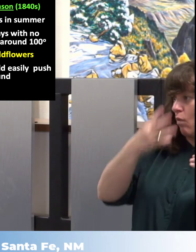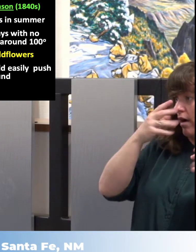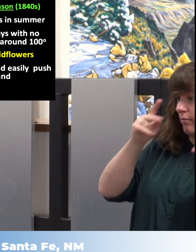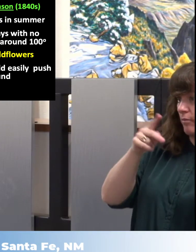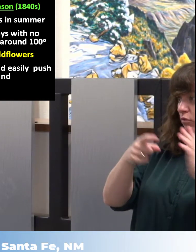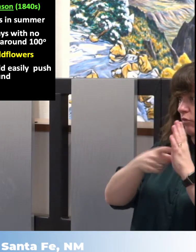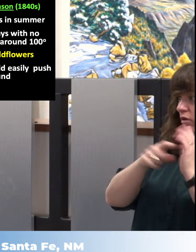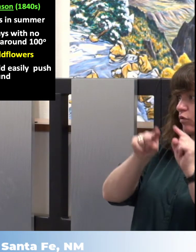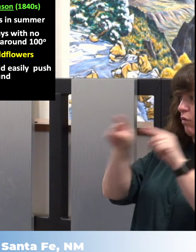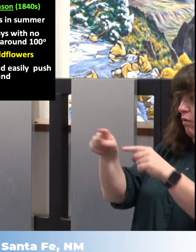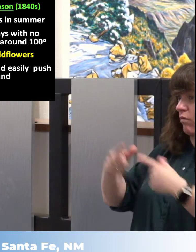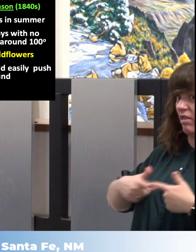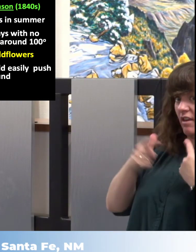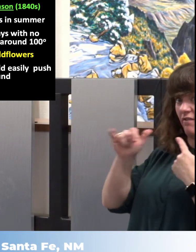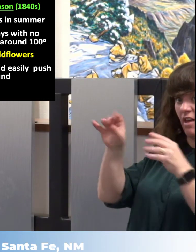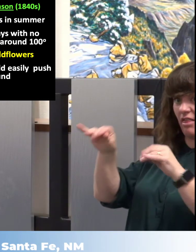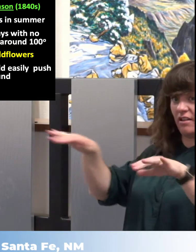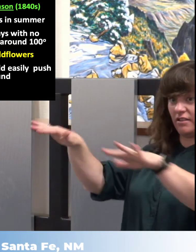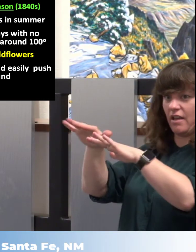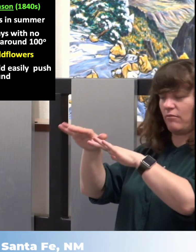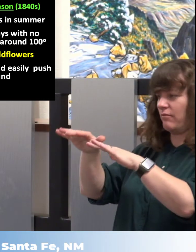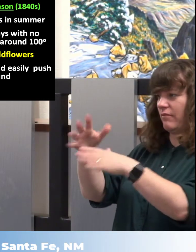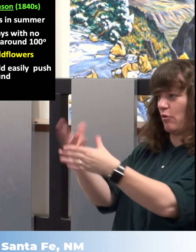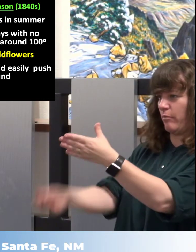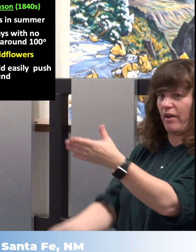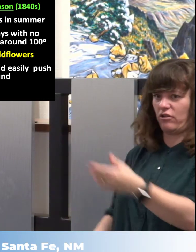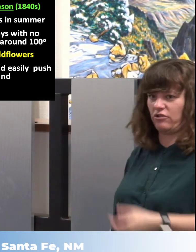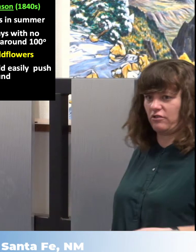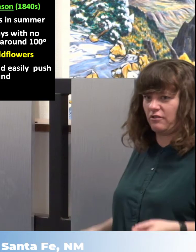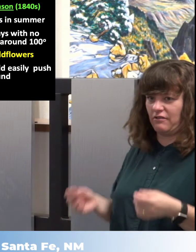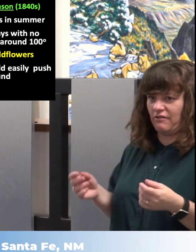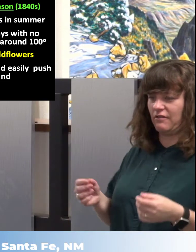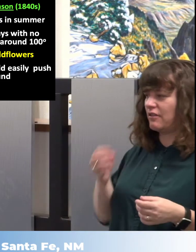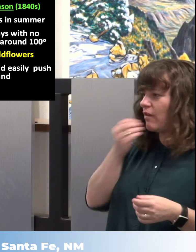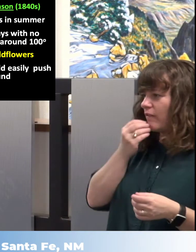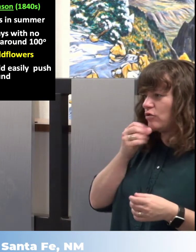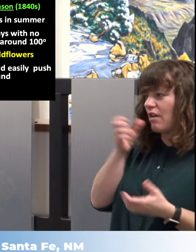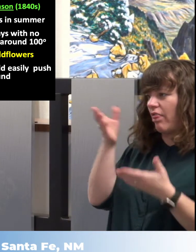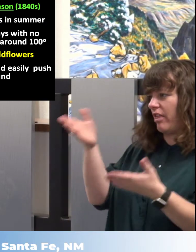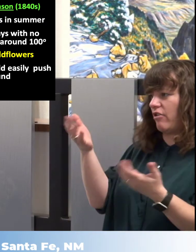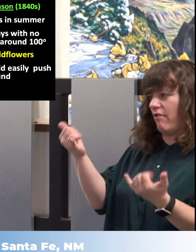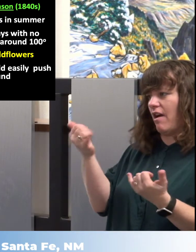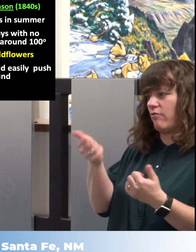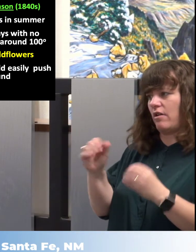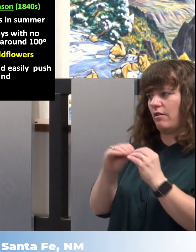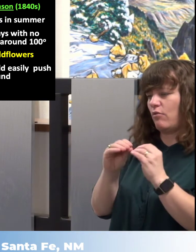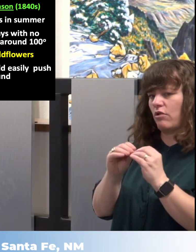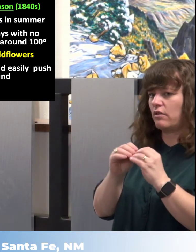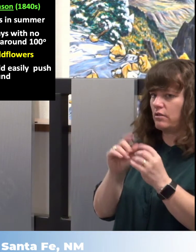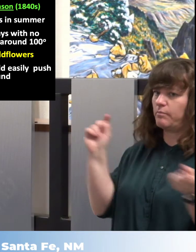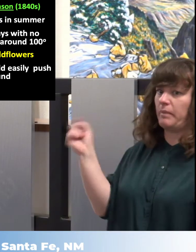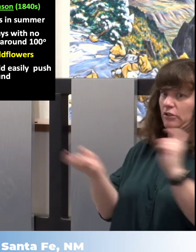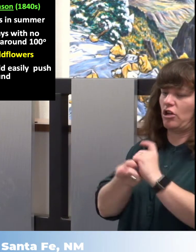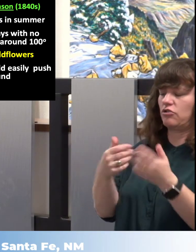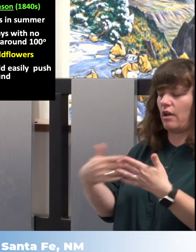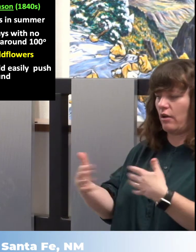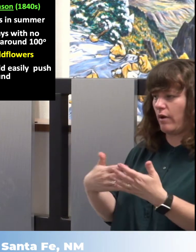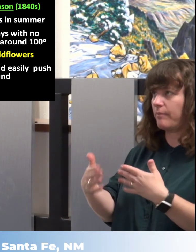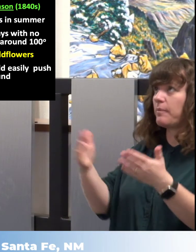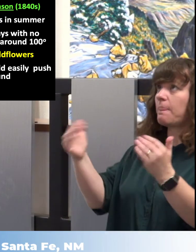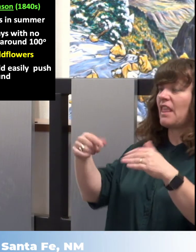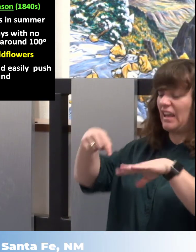survive on it, well, they would perish. Because, you know, the food is just not there now. Like there has been any change. Anyway, deep